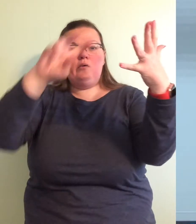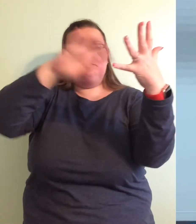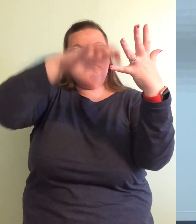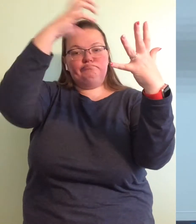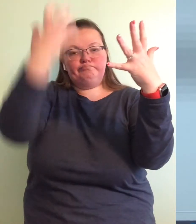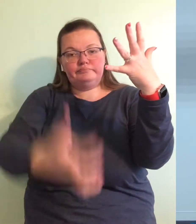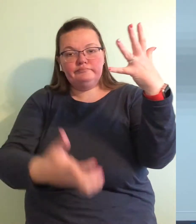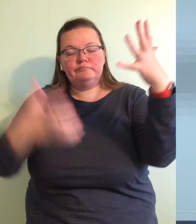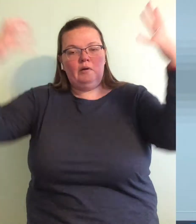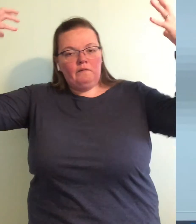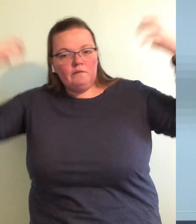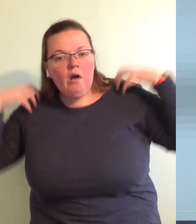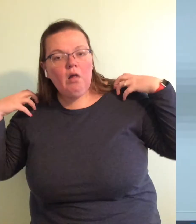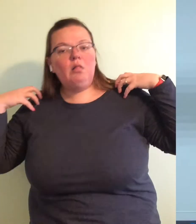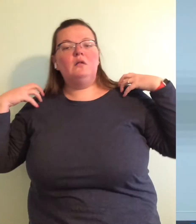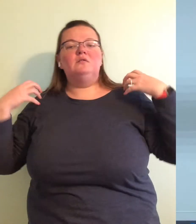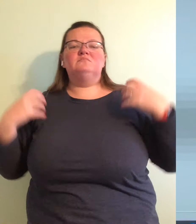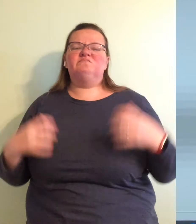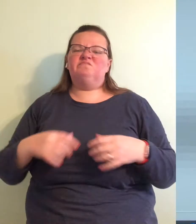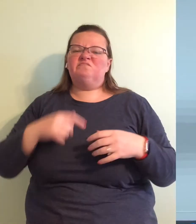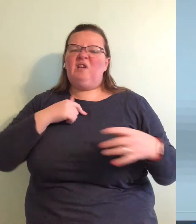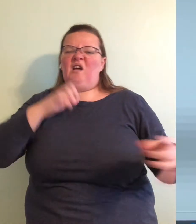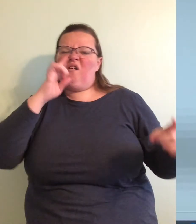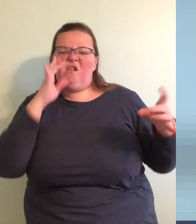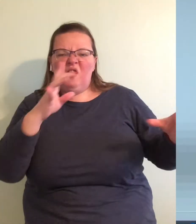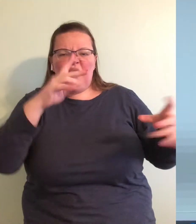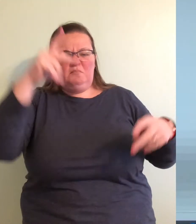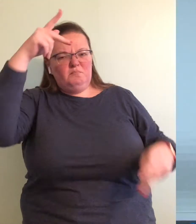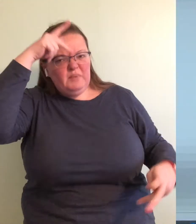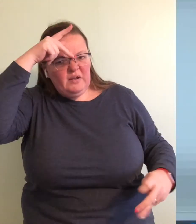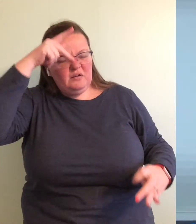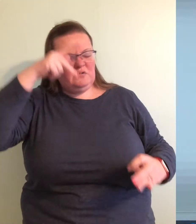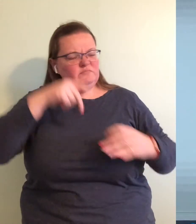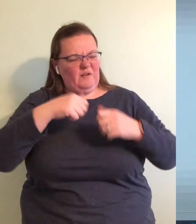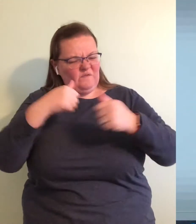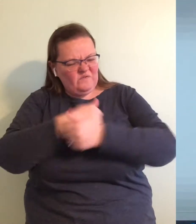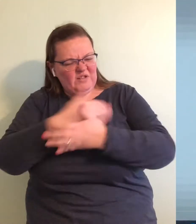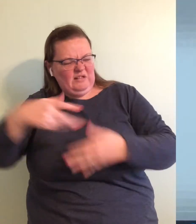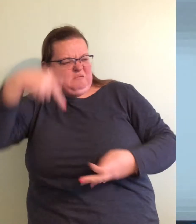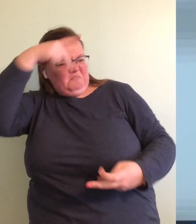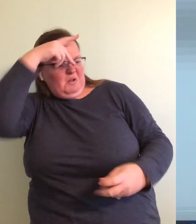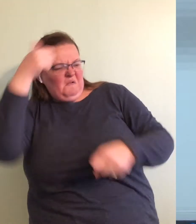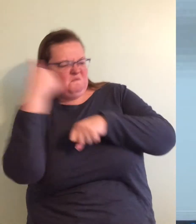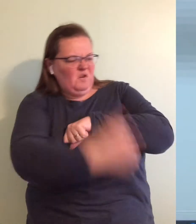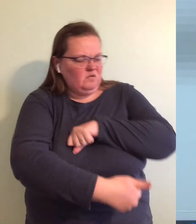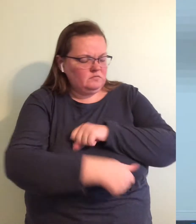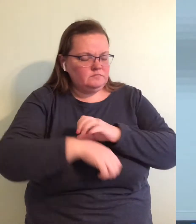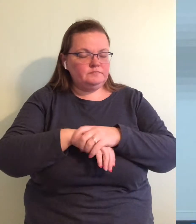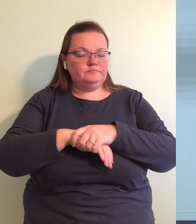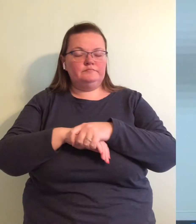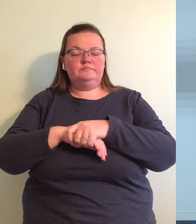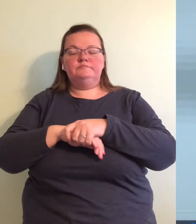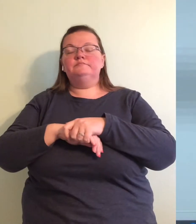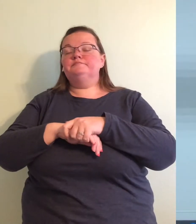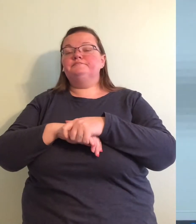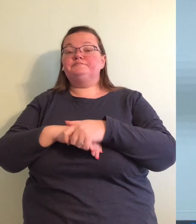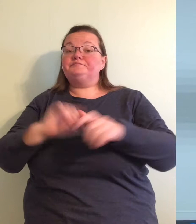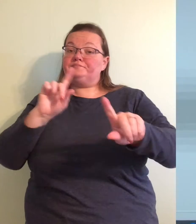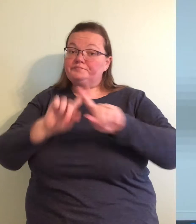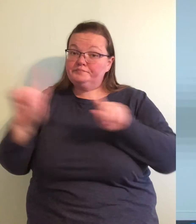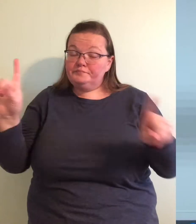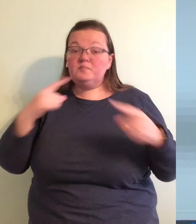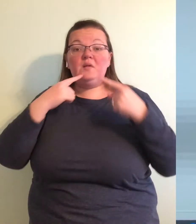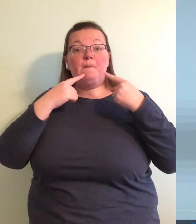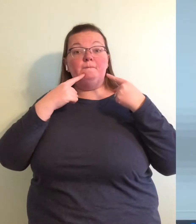happened, he thought more and more how he hated Peter, just as if all this had been Peter's fault. But